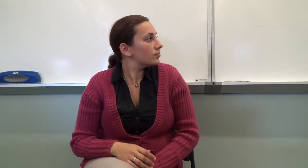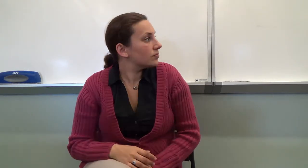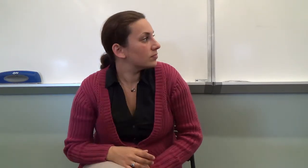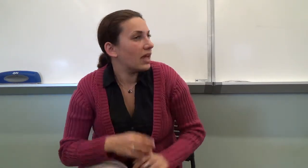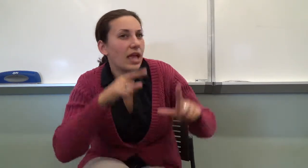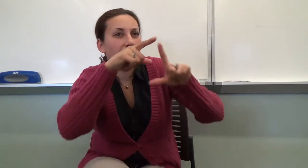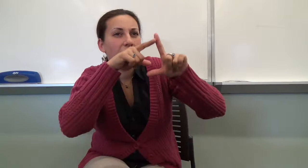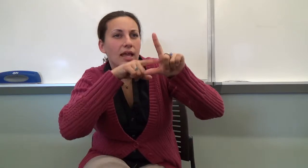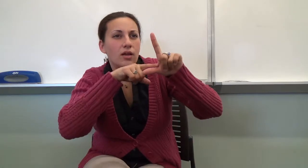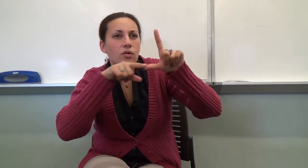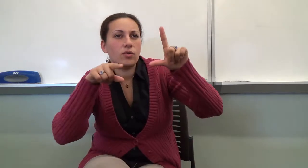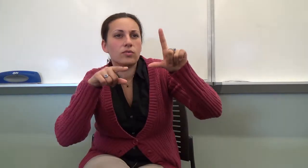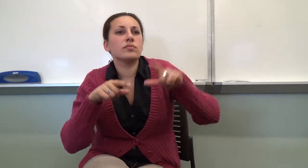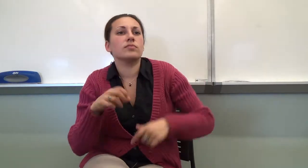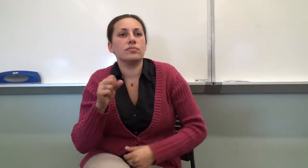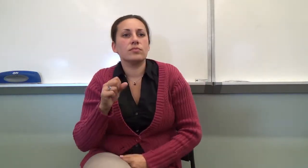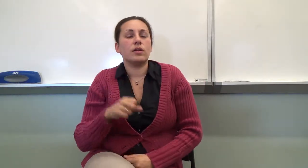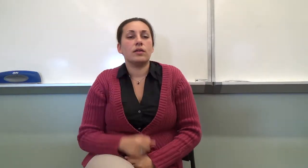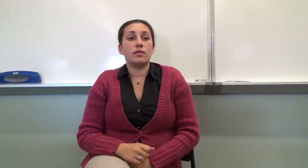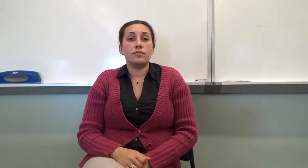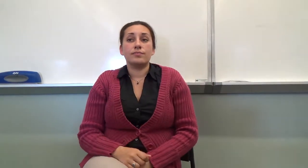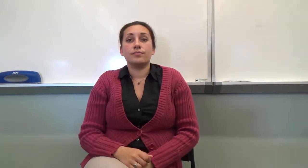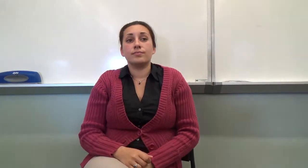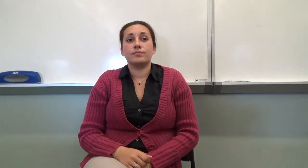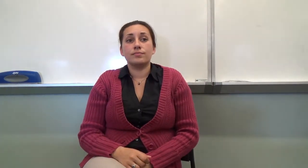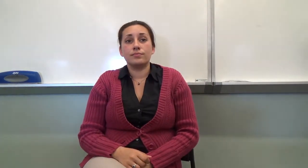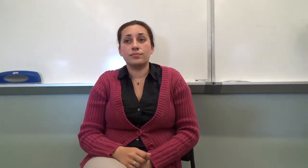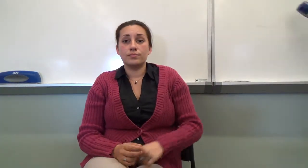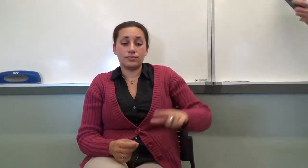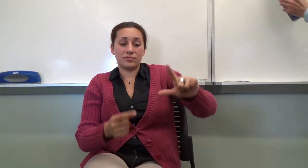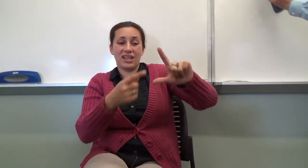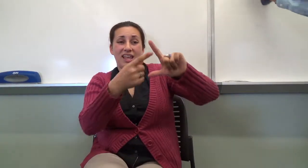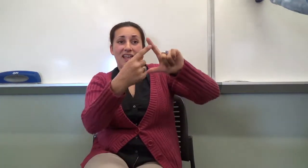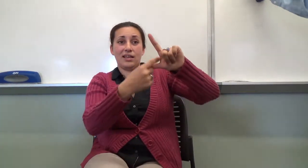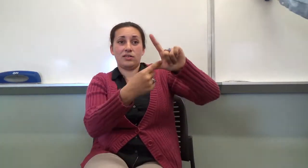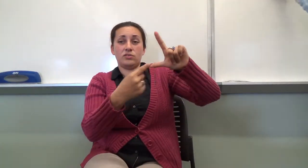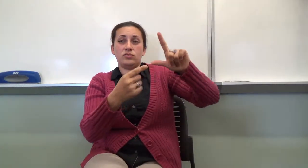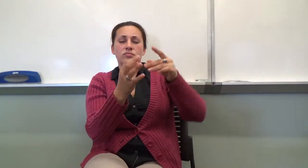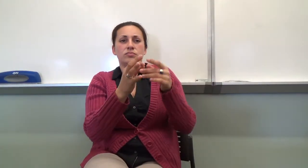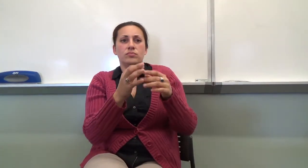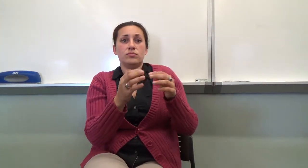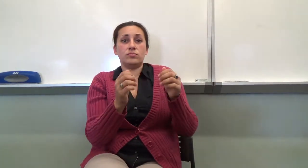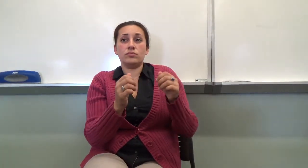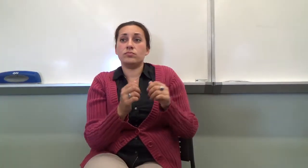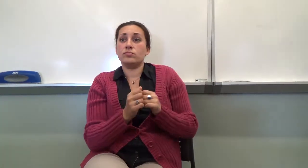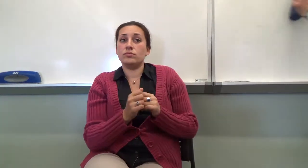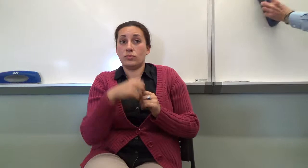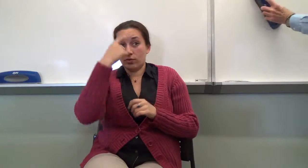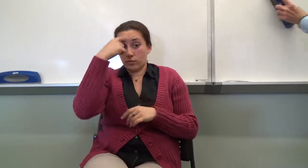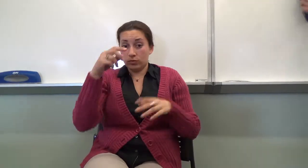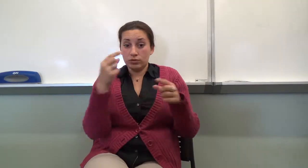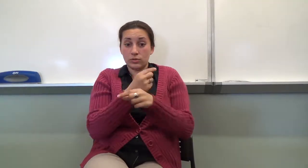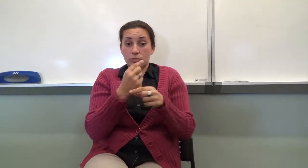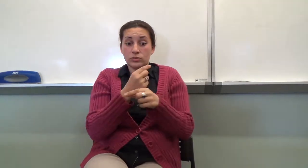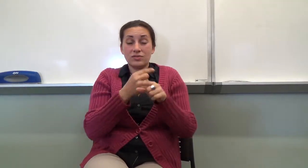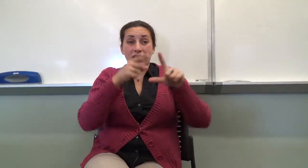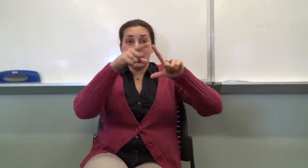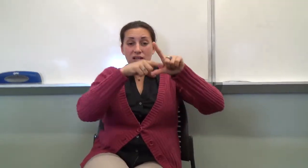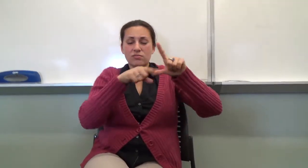Now, angles turn out to be very important in geometry, but only if we can measure them.